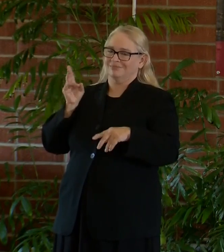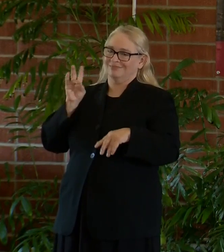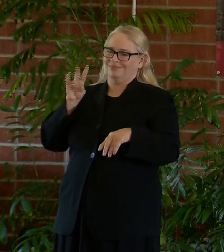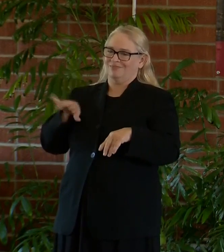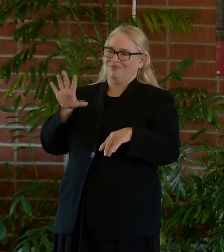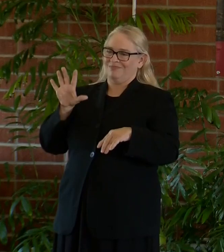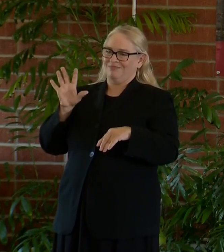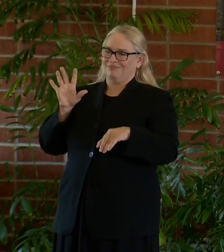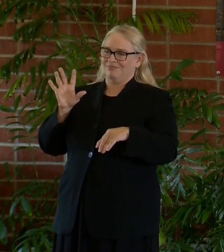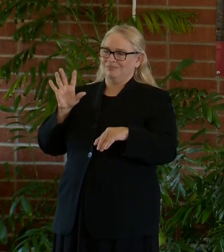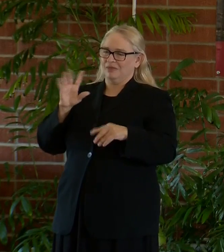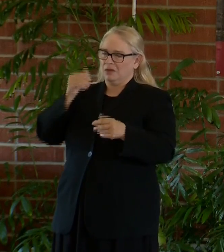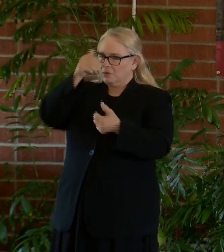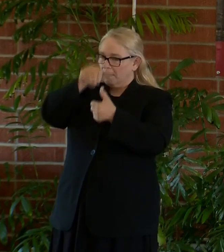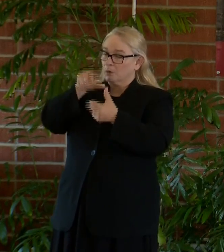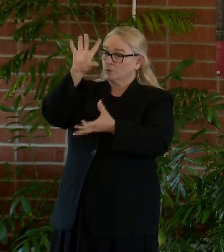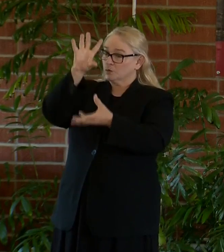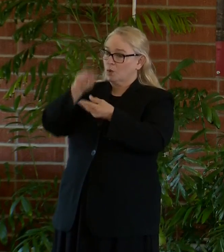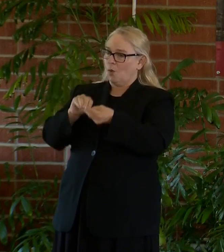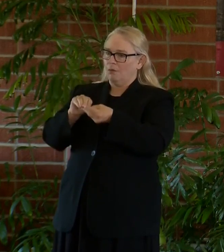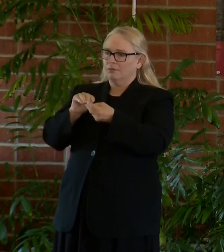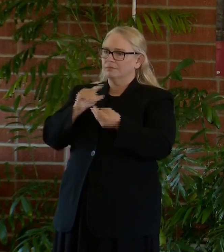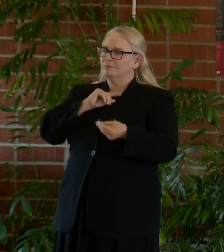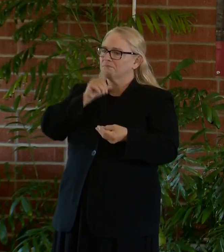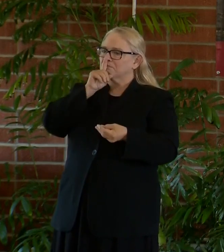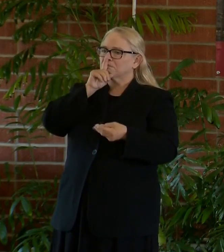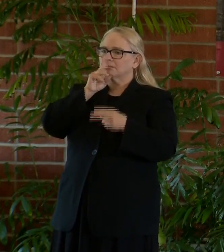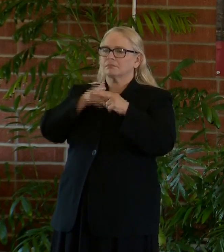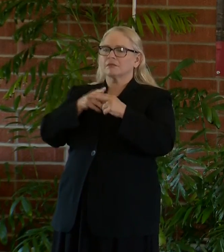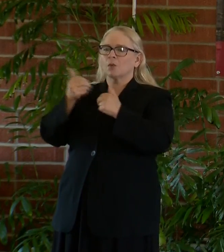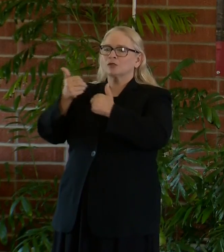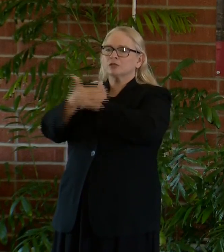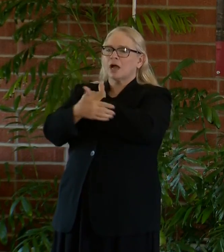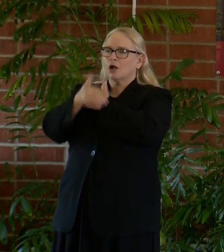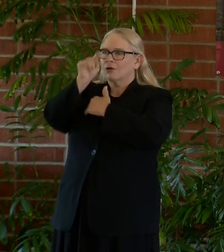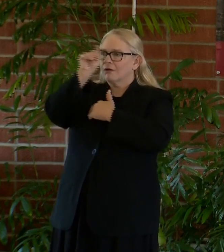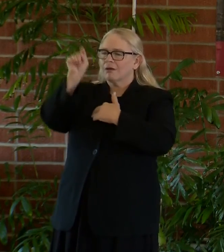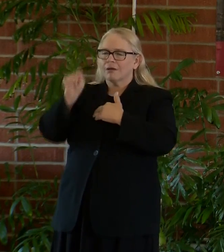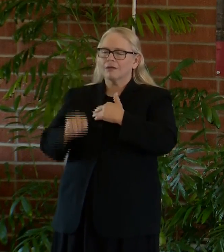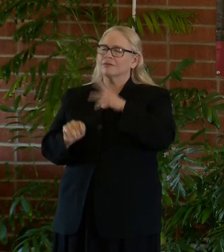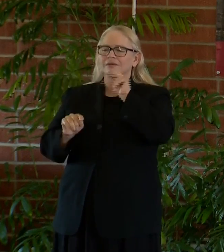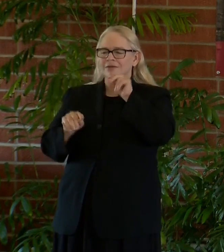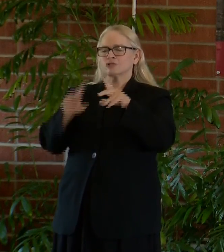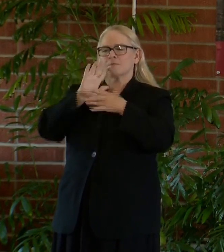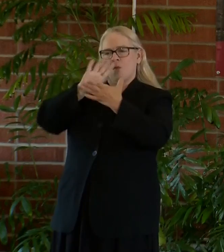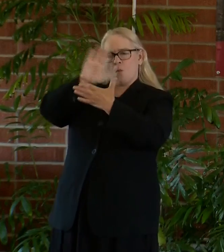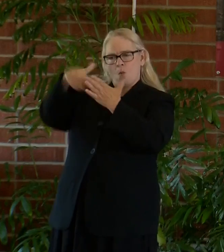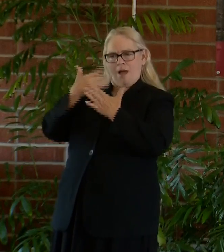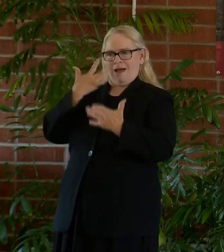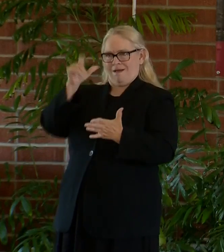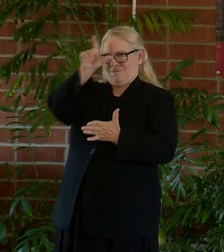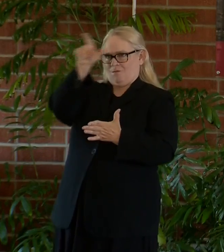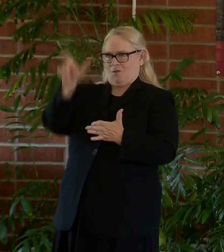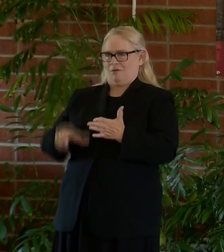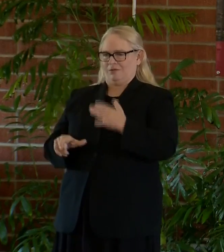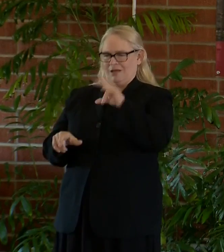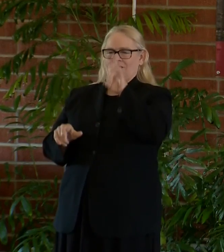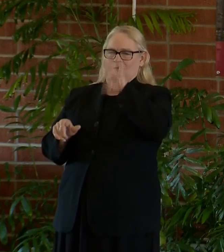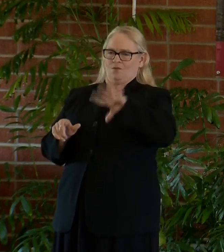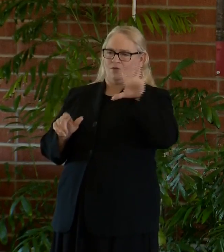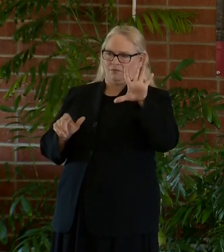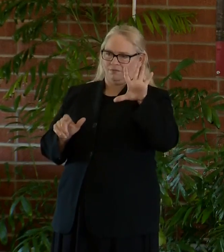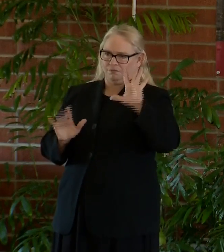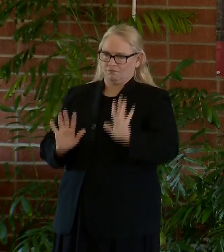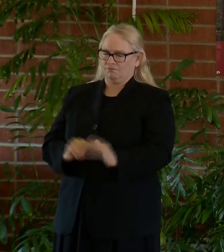the data that I just presented you related to the Central Valley shows a different picture here in the Valley compared to the state